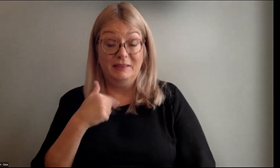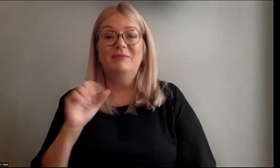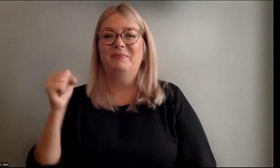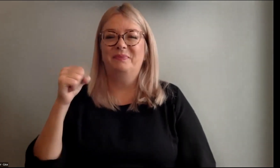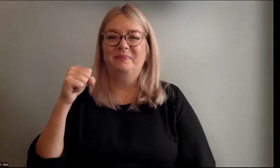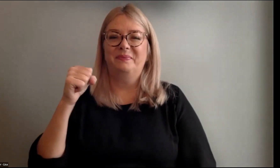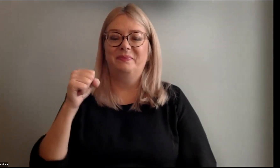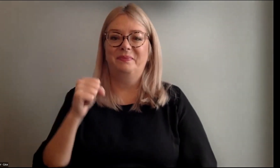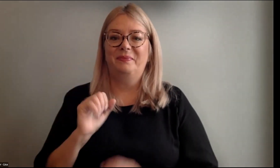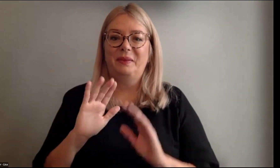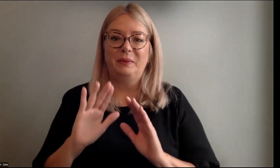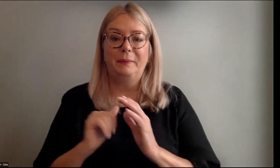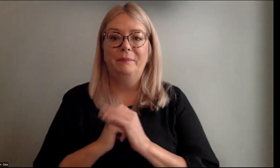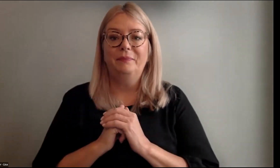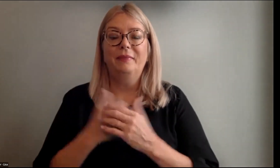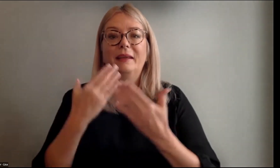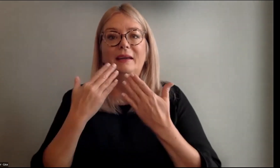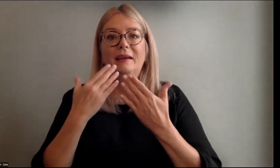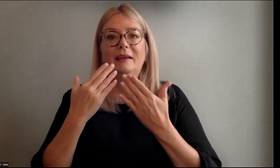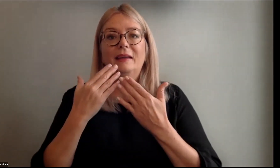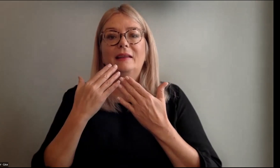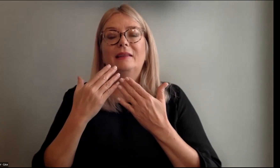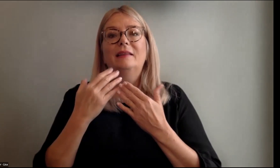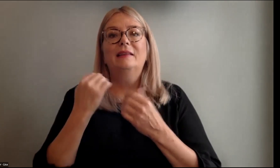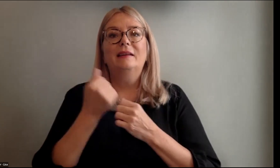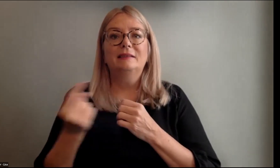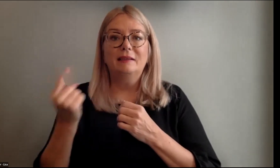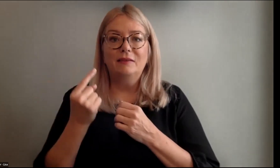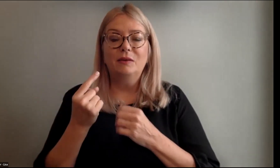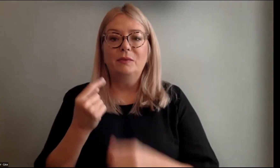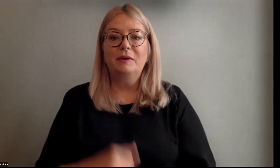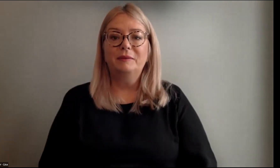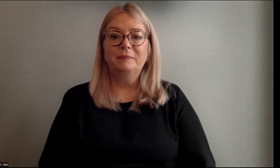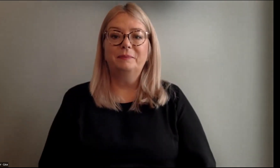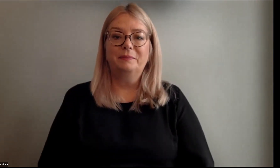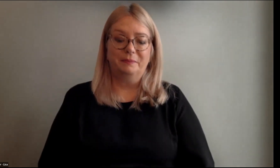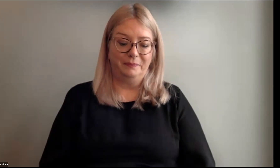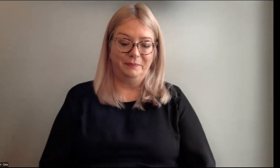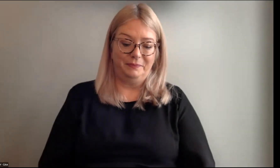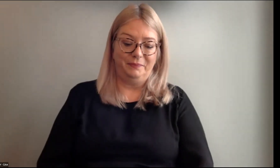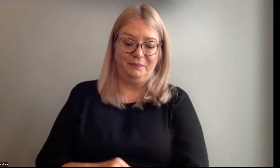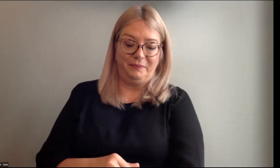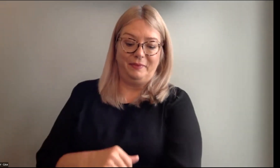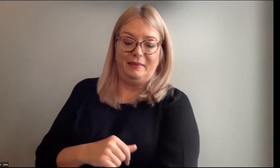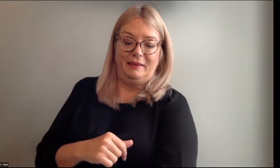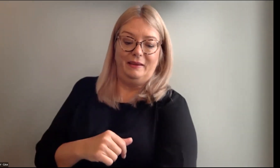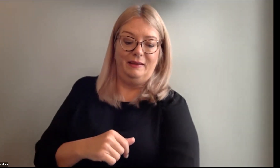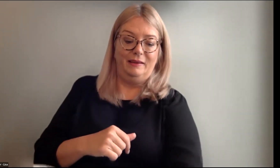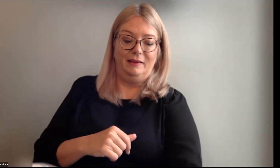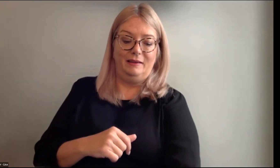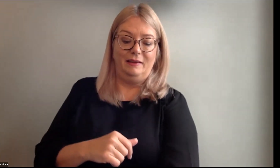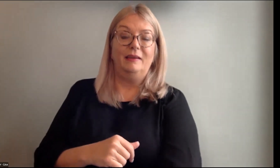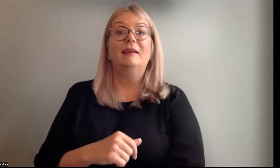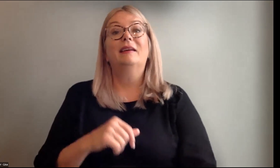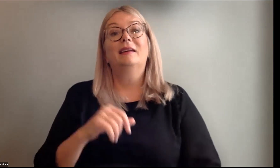Yes. Okay, great. Thanks so much, Lindsay, and great seeing everyone or not seeing you all. Sounds like there's folks behind the scenes too.